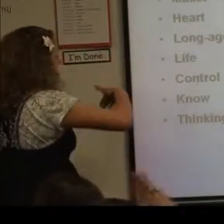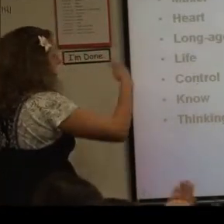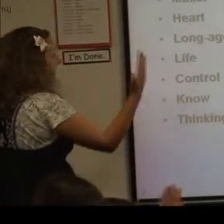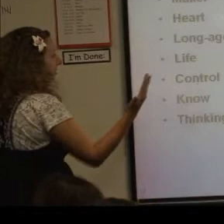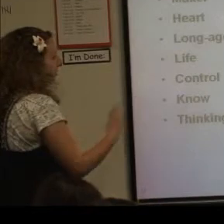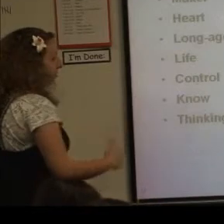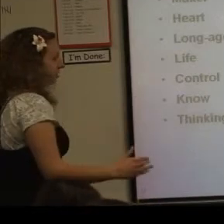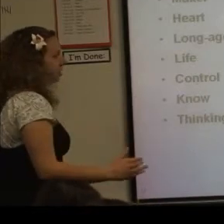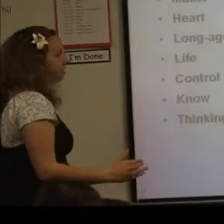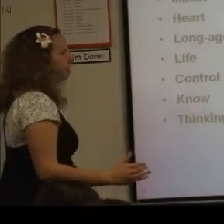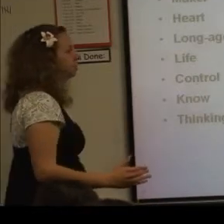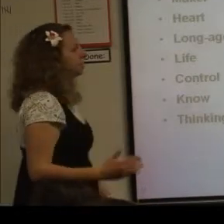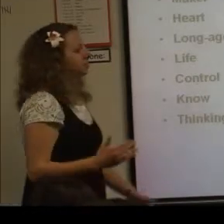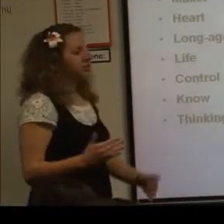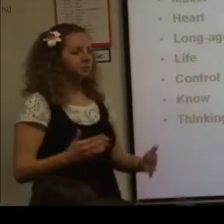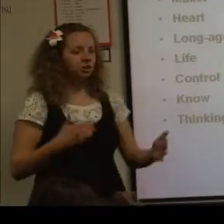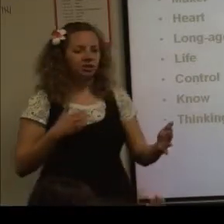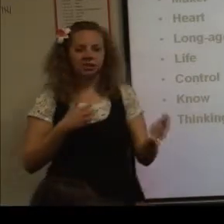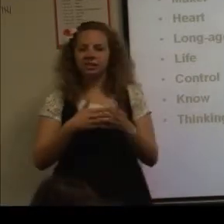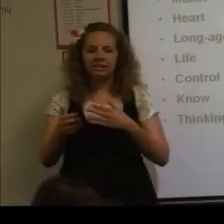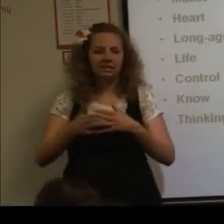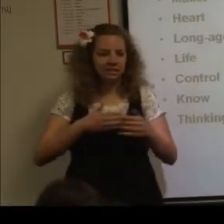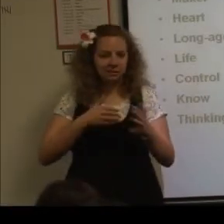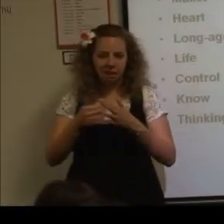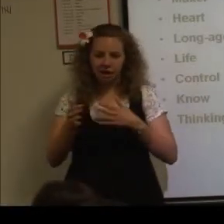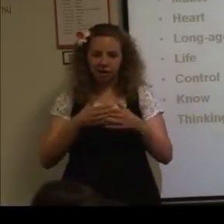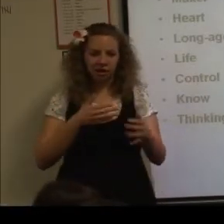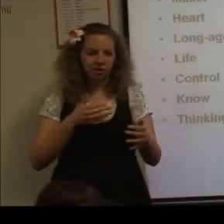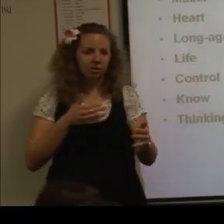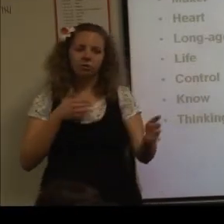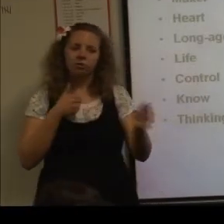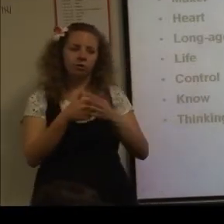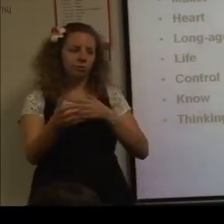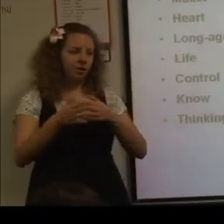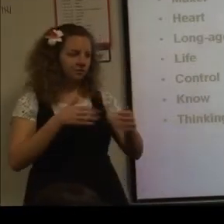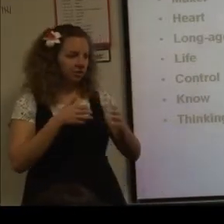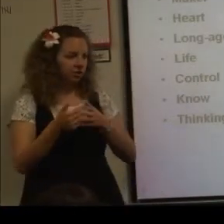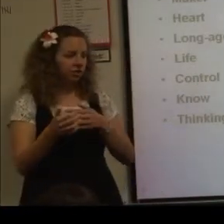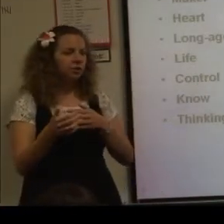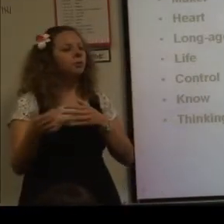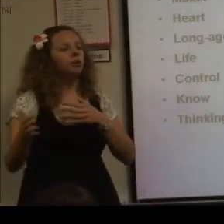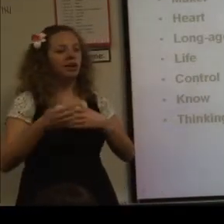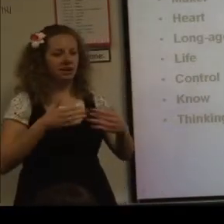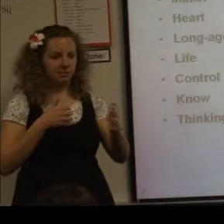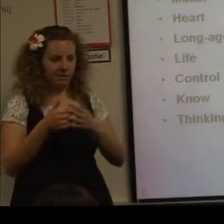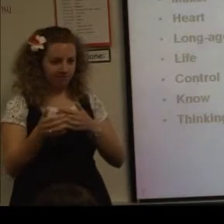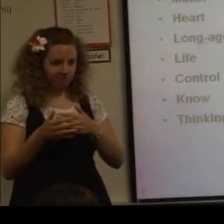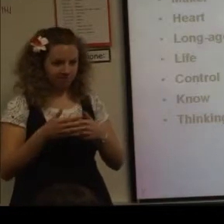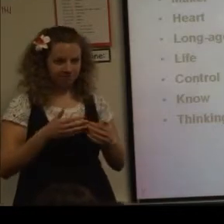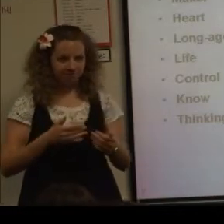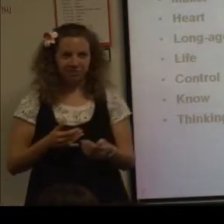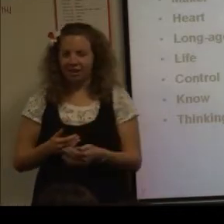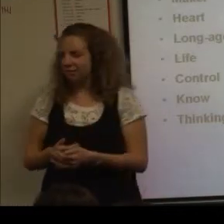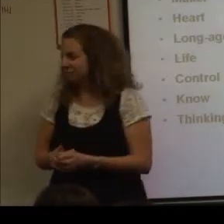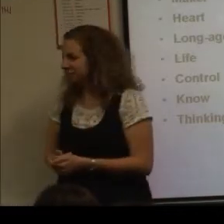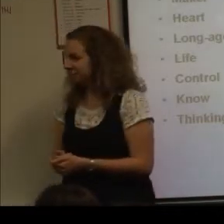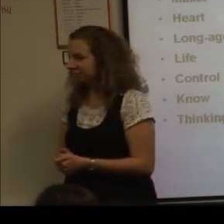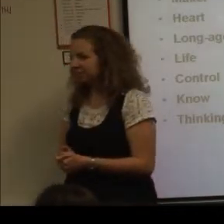Never. And we learned this one earlier. It doesn't matter, or whatever, or anyway. I don't mean never.